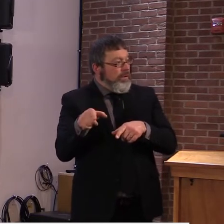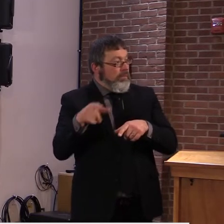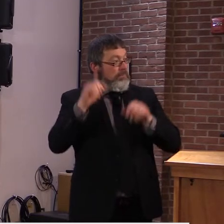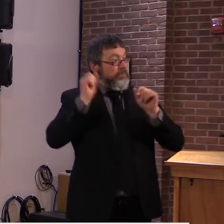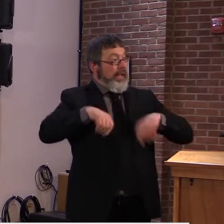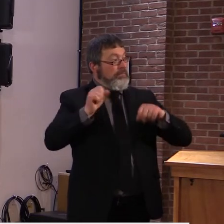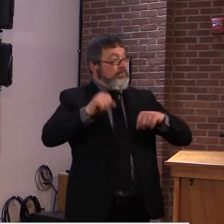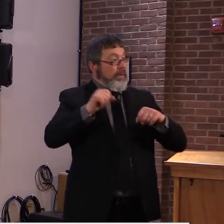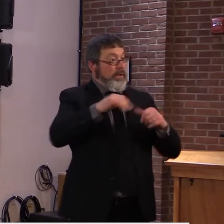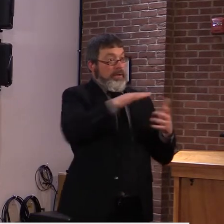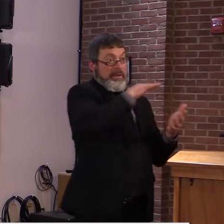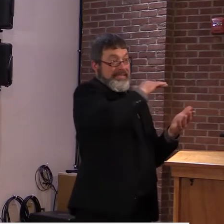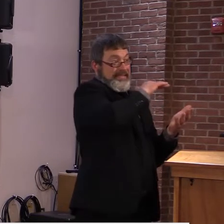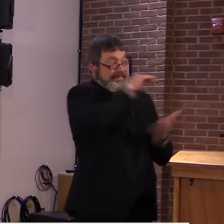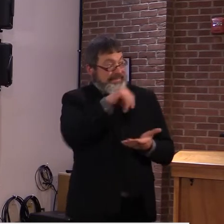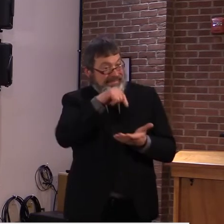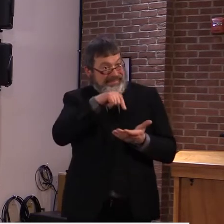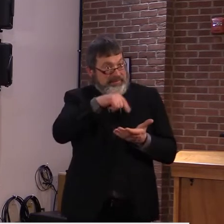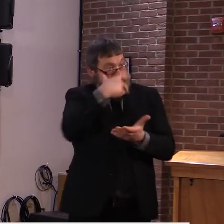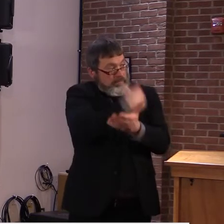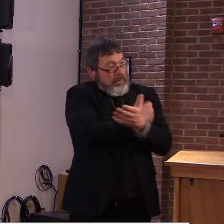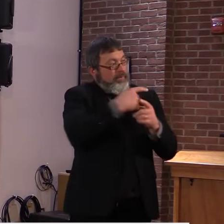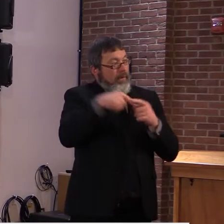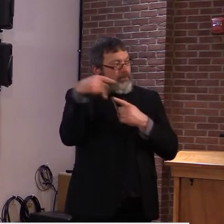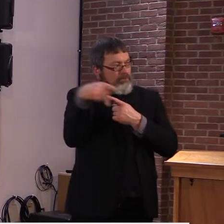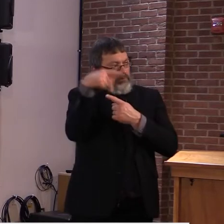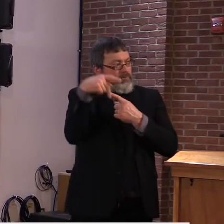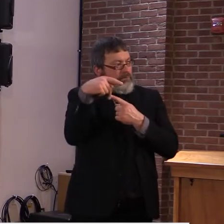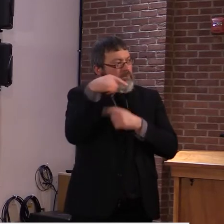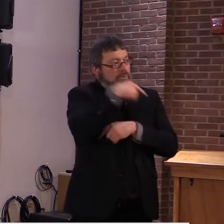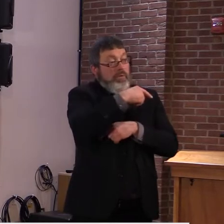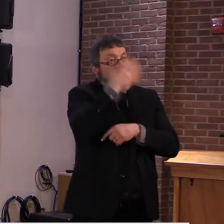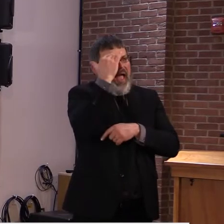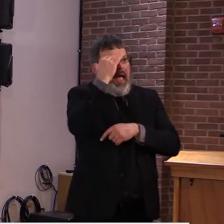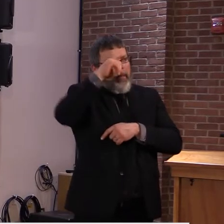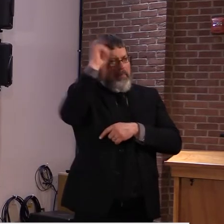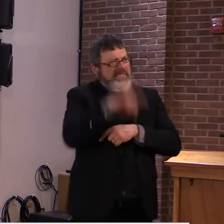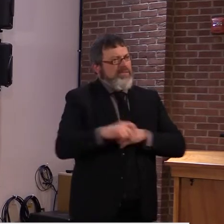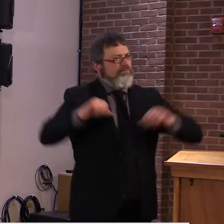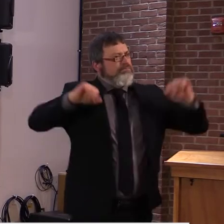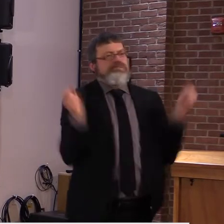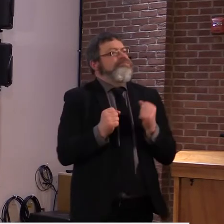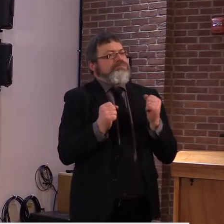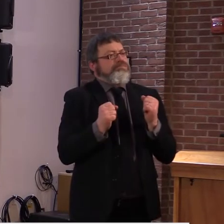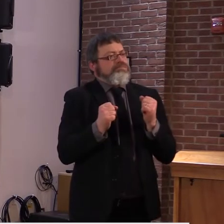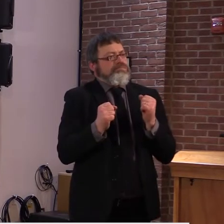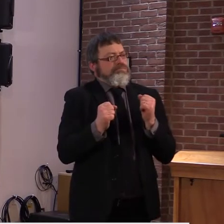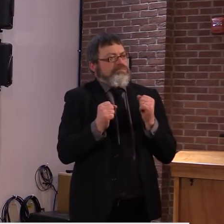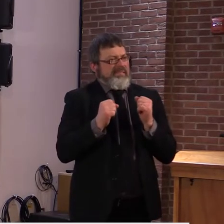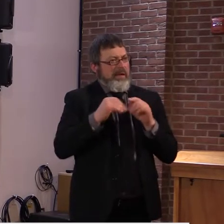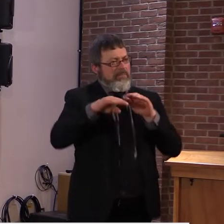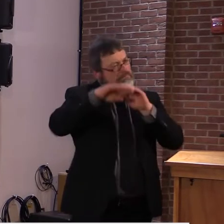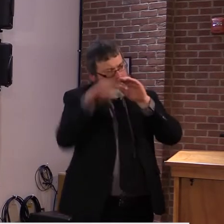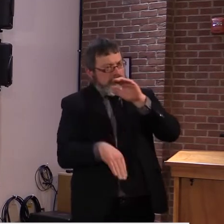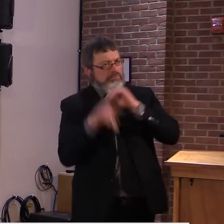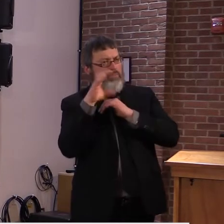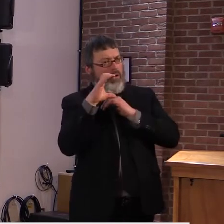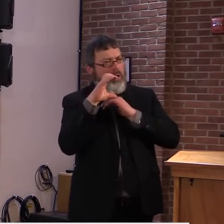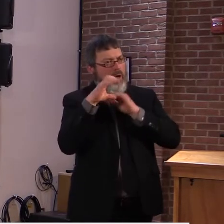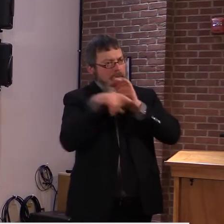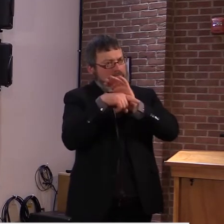of course, has very strict temperature regulations around the vaccine, but they're already